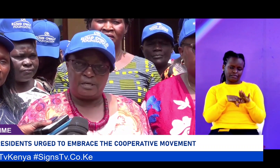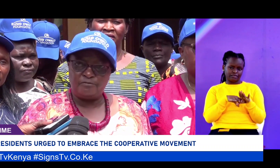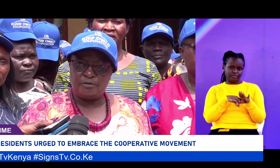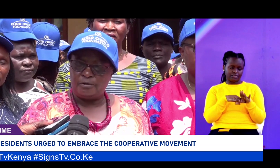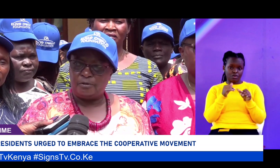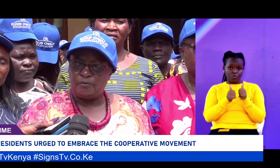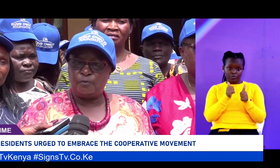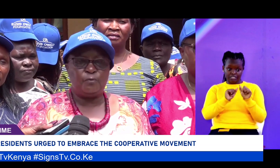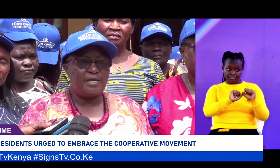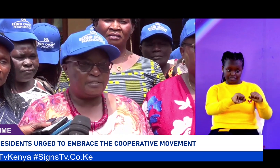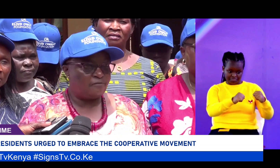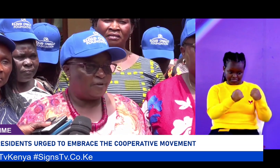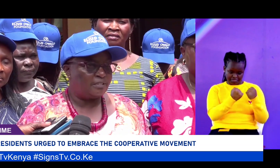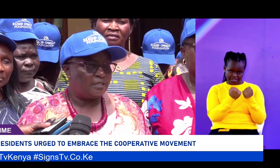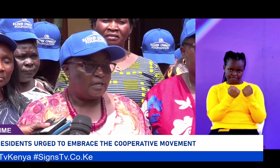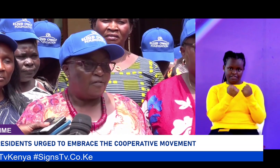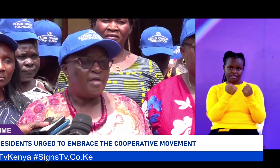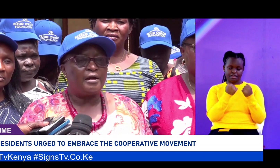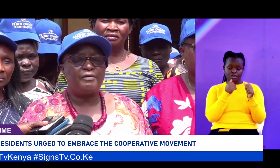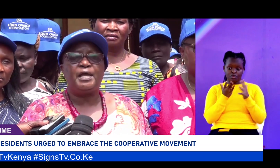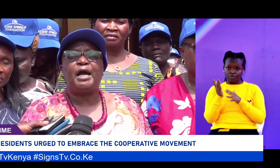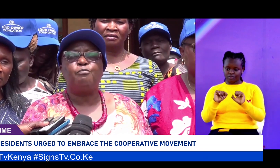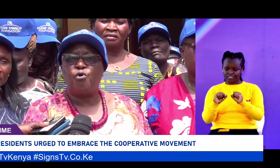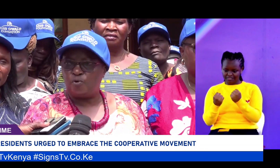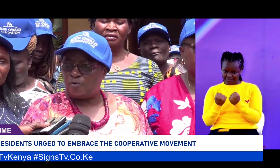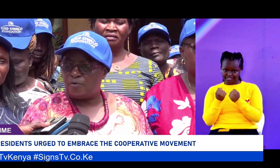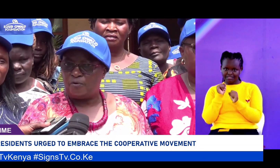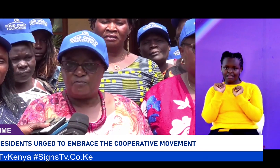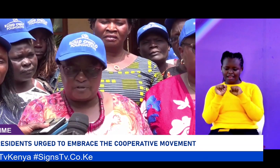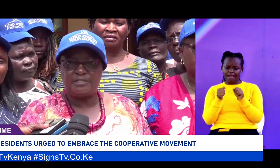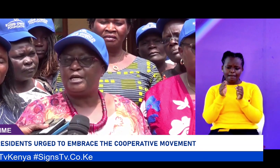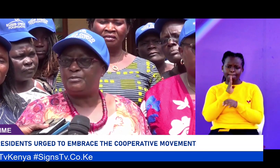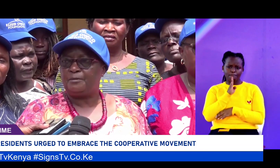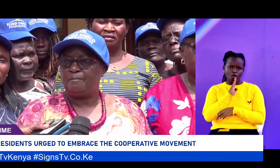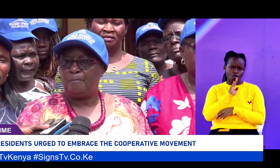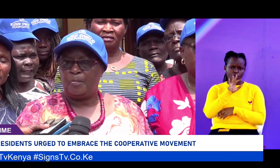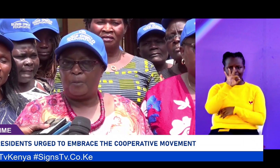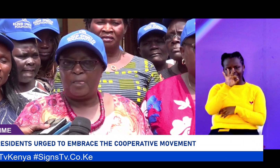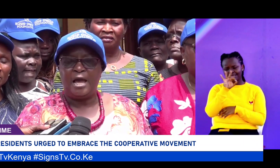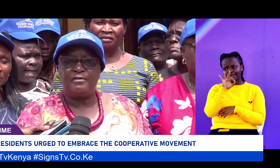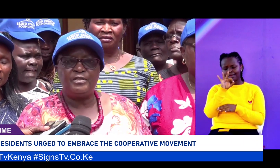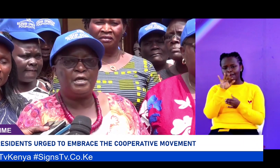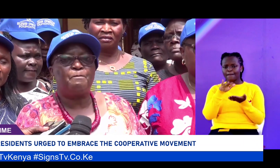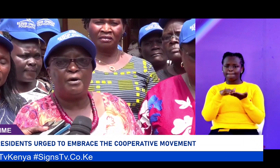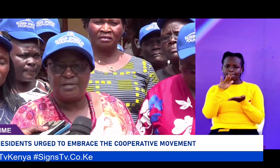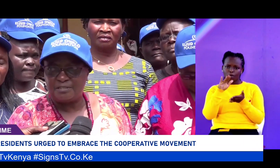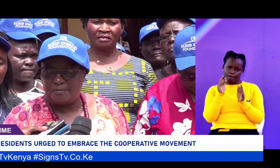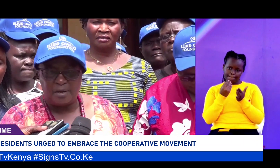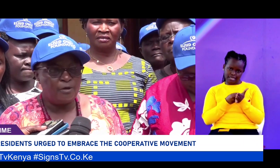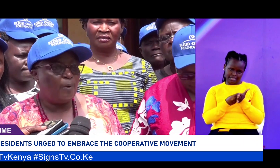saved. Through their savings, they can borrow 3 times. And this empowers them. And when